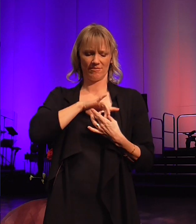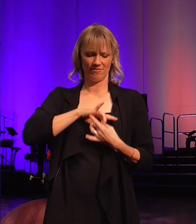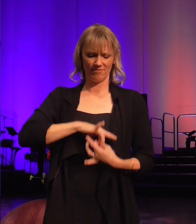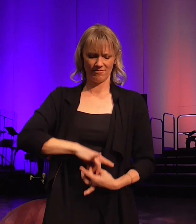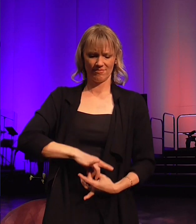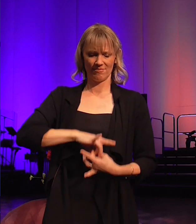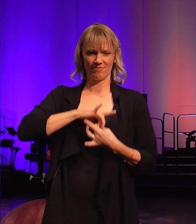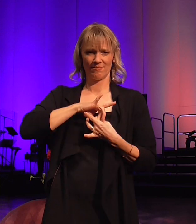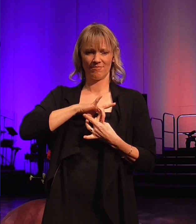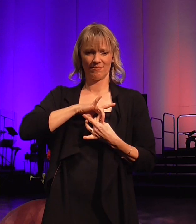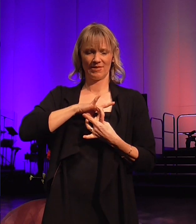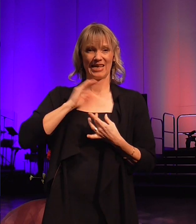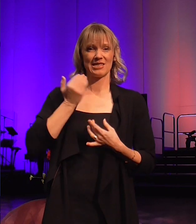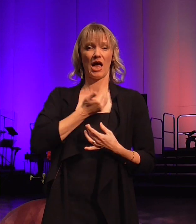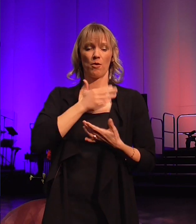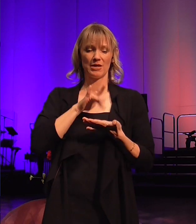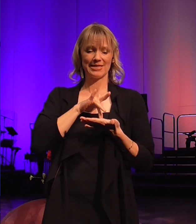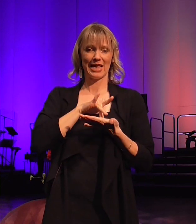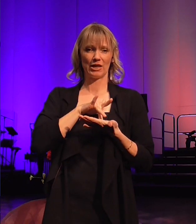our circumference.